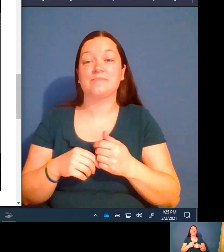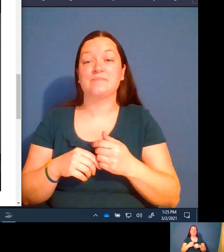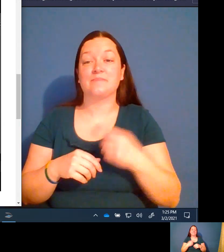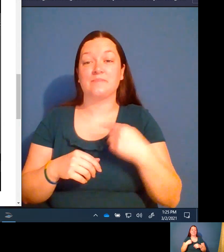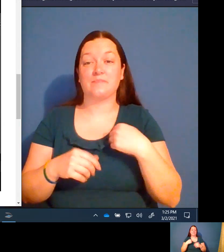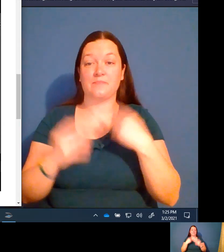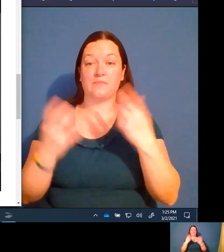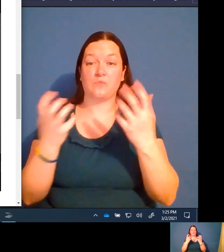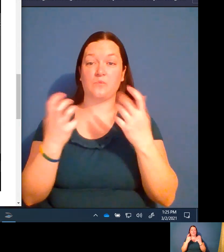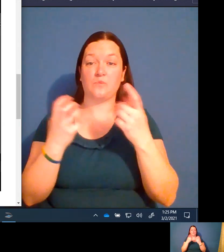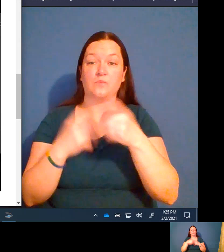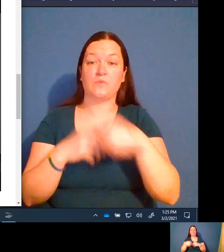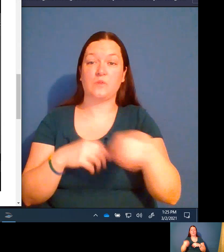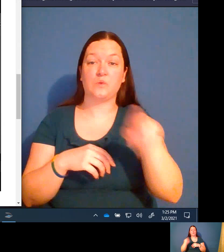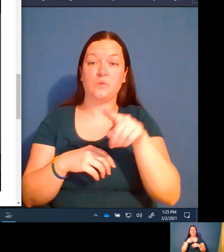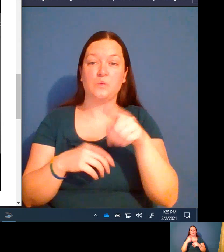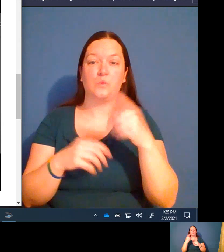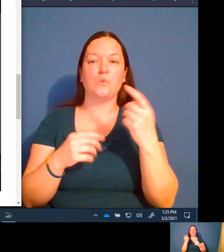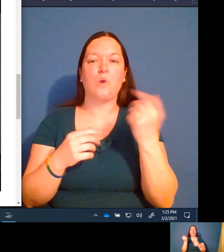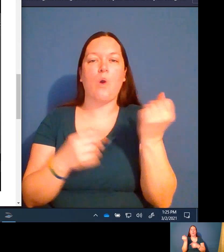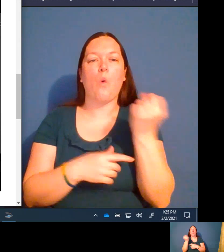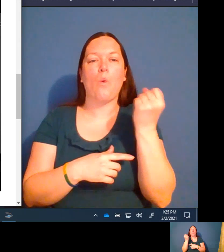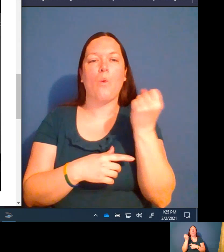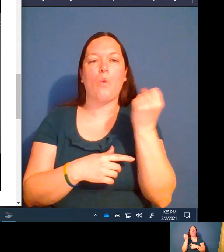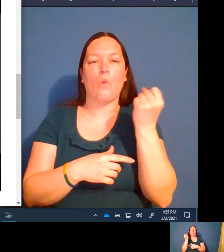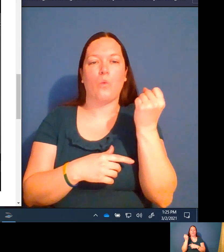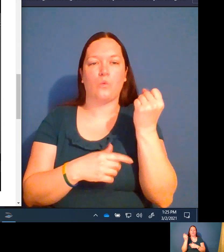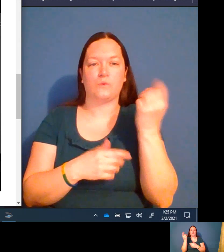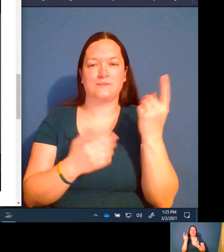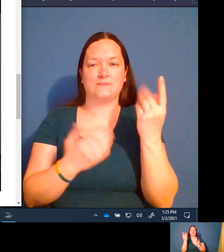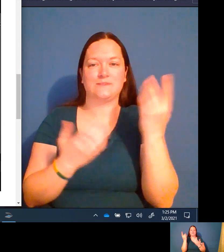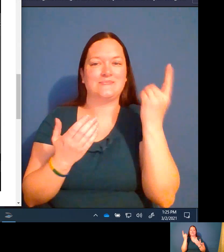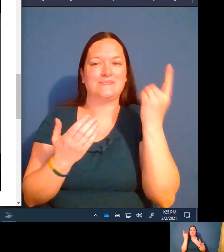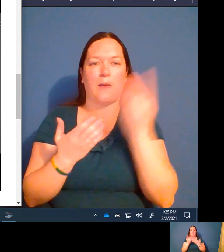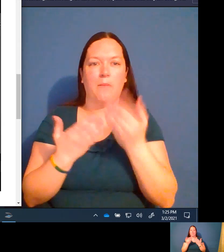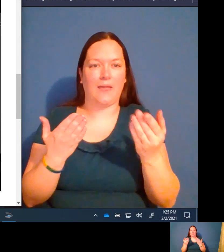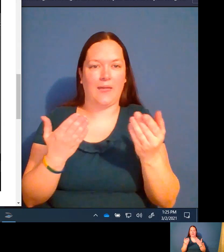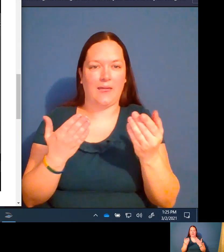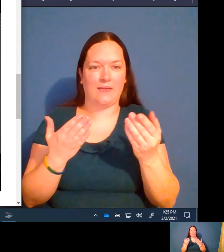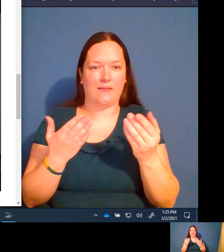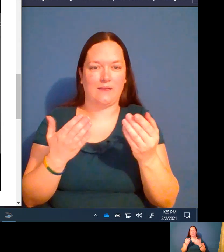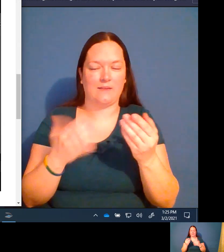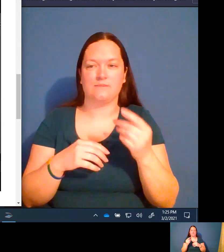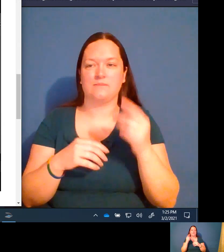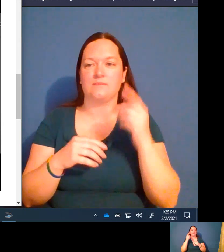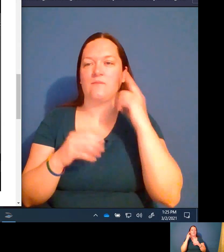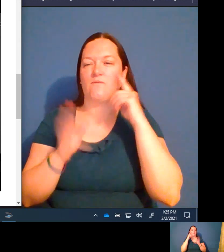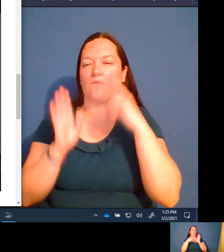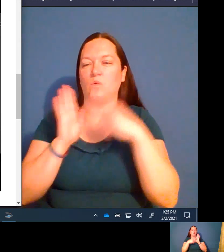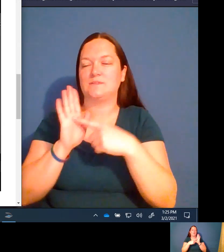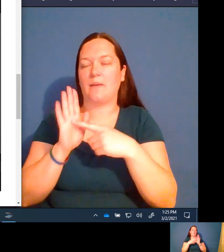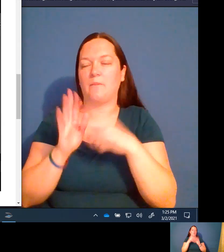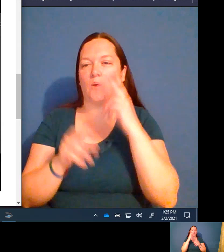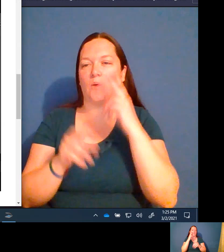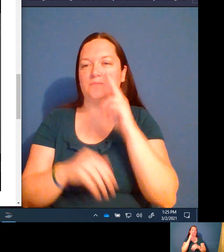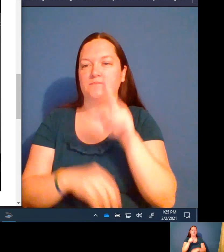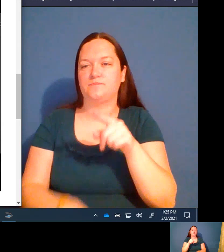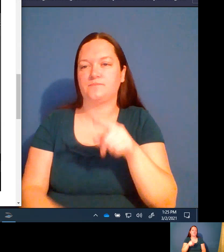What I would like you to do is get something where the teddy bear is holding something in the hands here. And what I mean by that, so for example, if